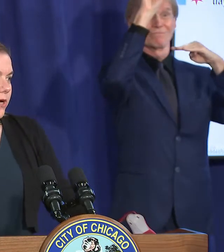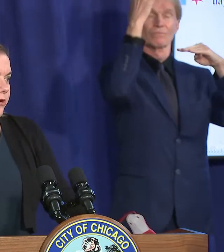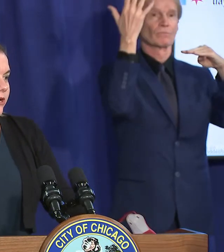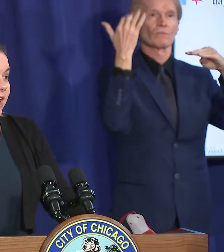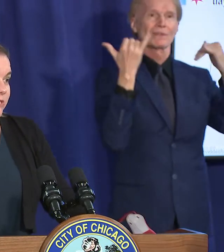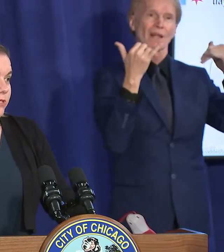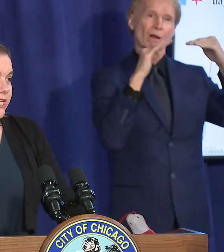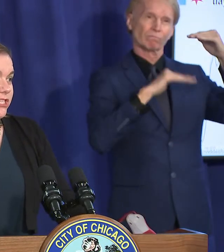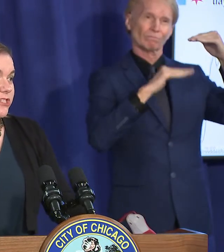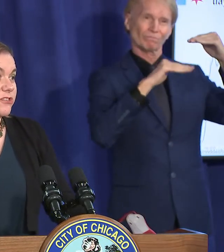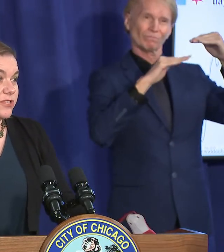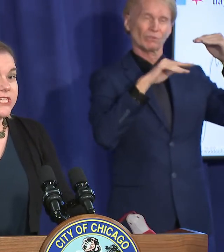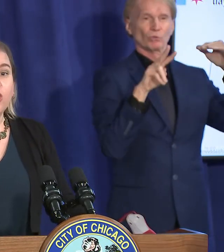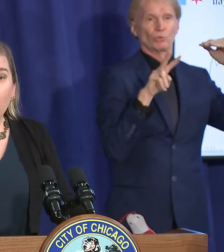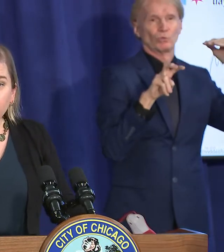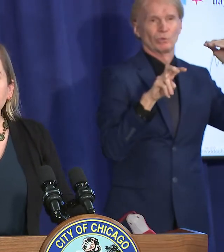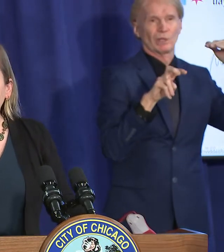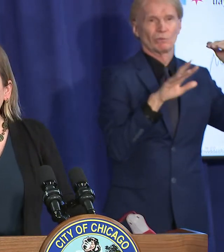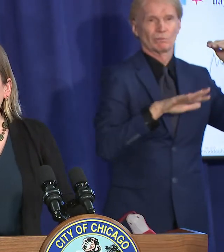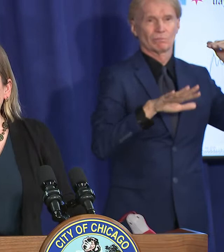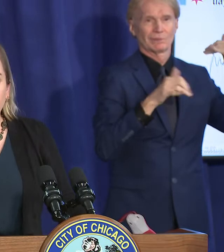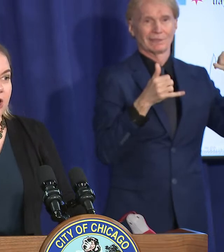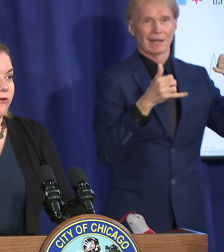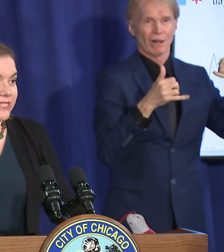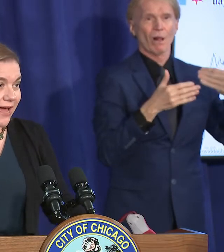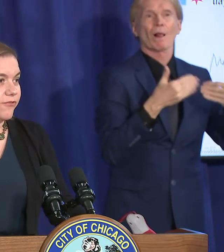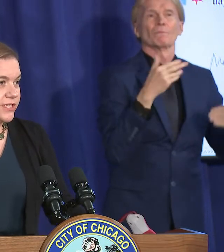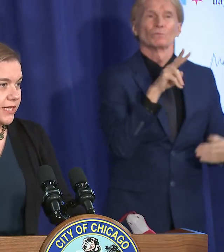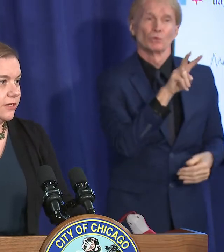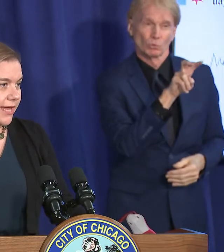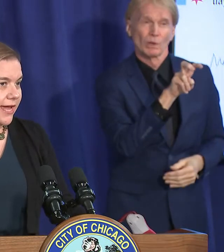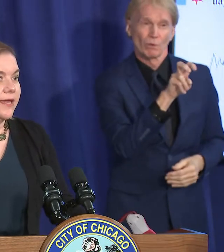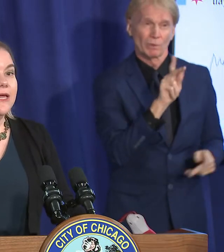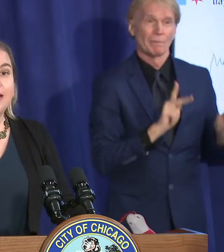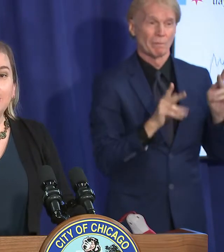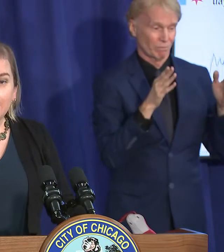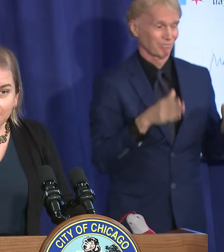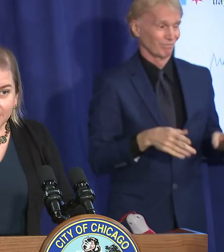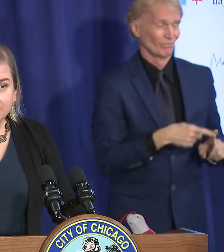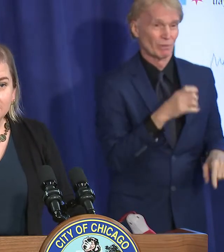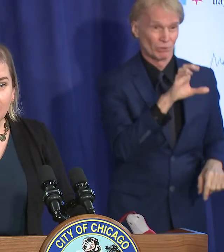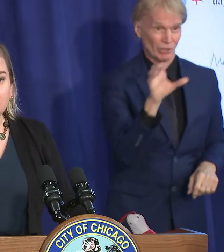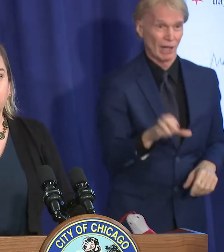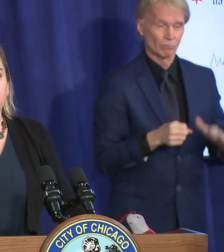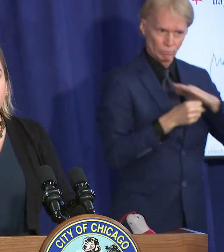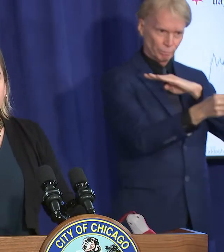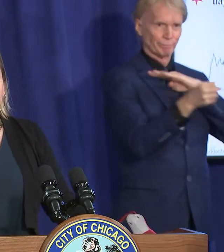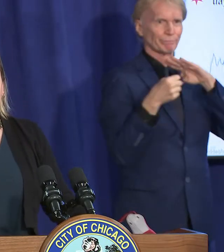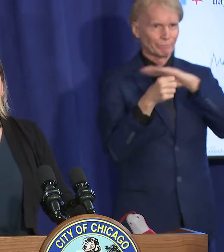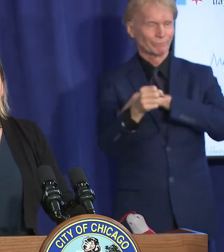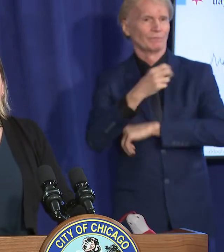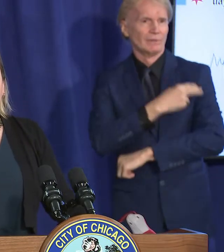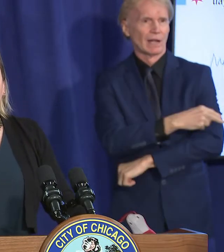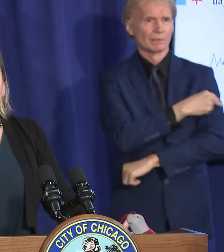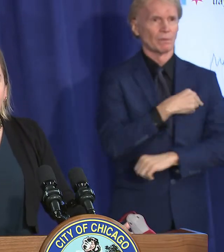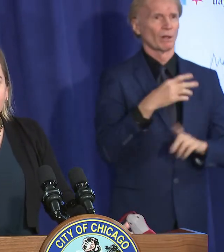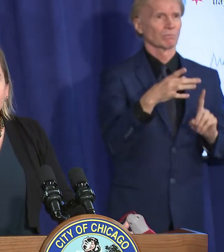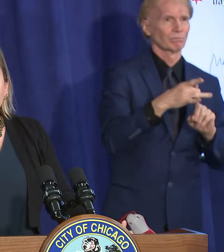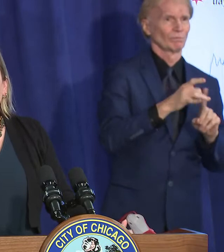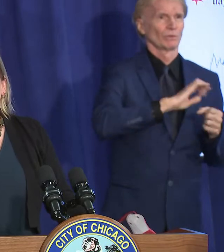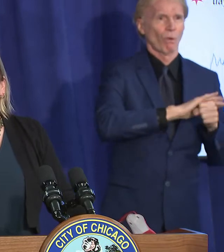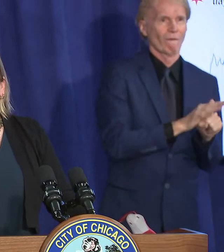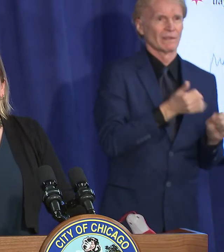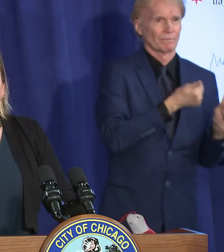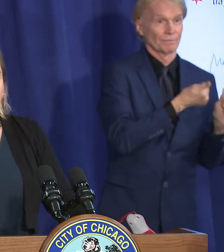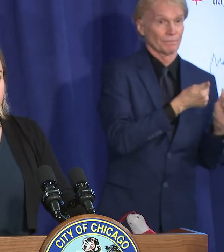under 200 hospitalizations. So still almost 200 Chicagoans every single day getting admitted to the hospital with COVID. Our